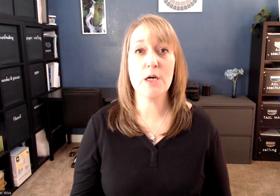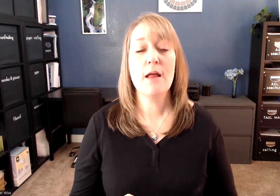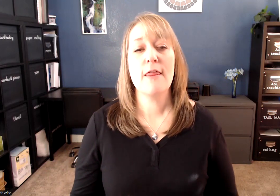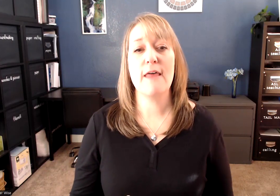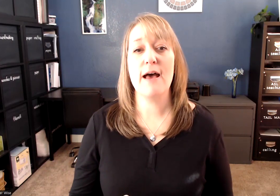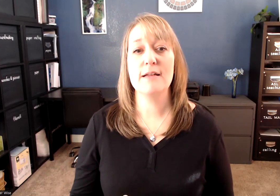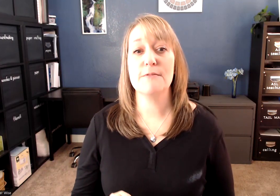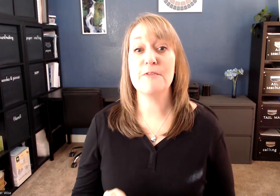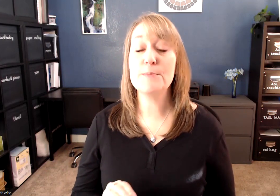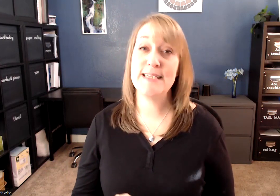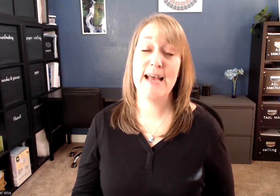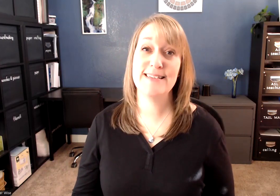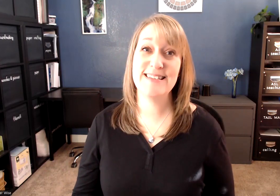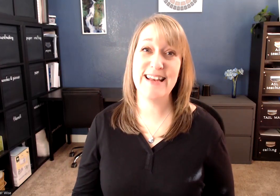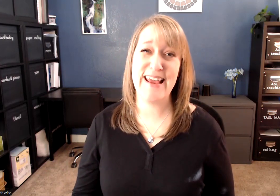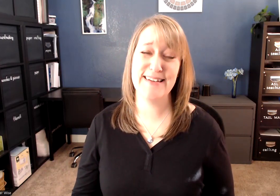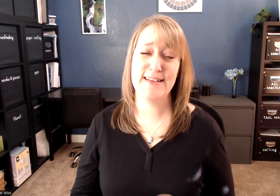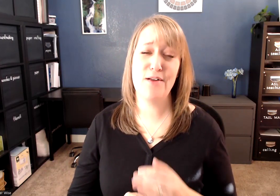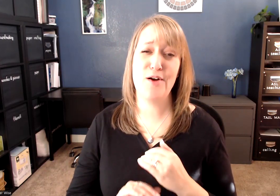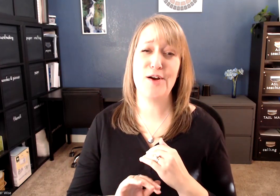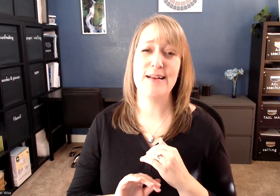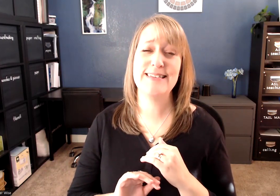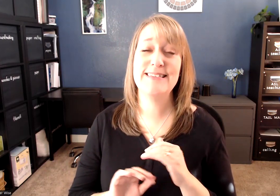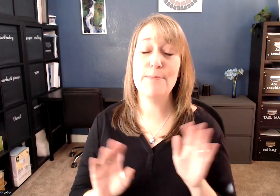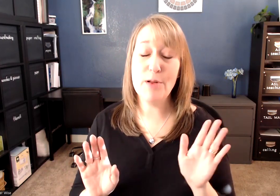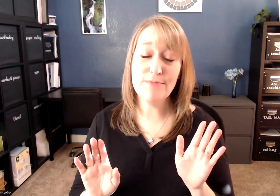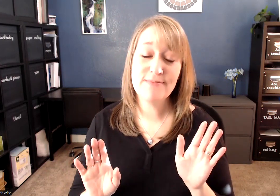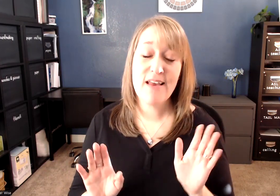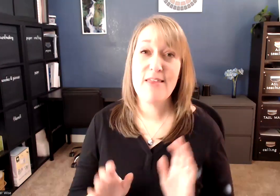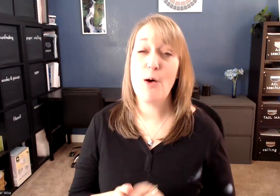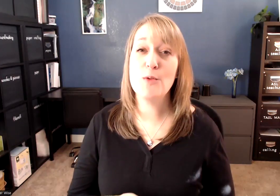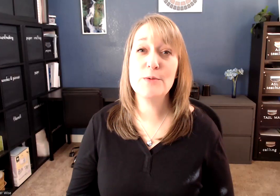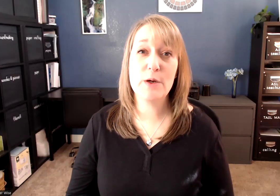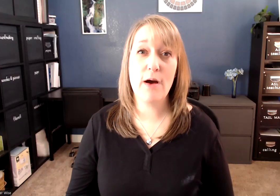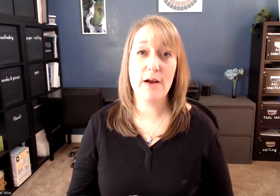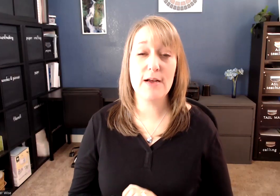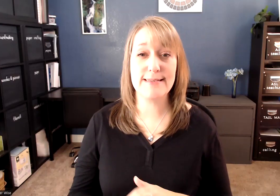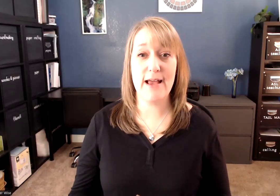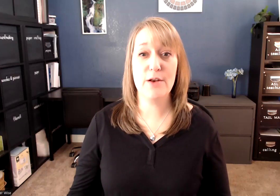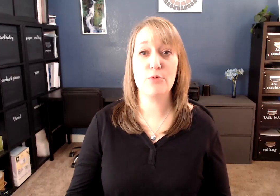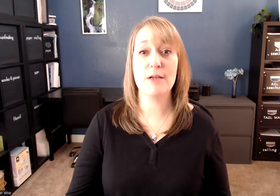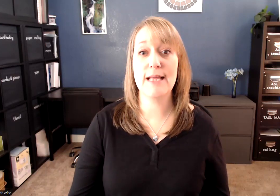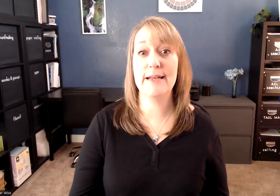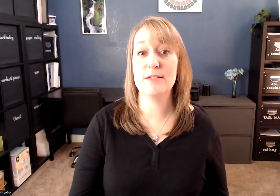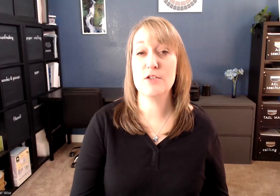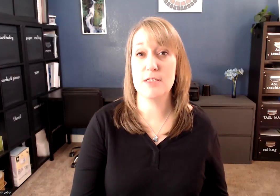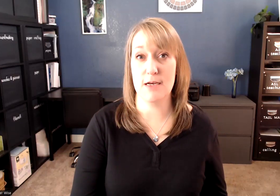remember that verb tenses in ASL are simple. They only require a sign related to